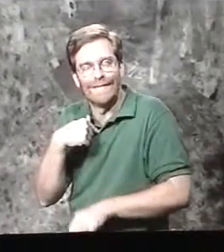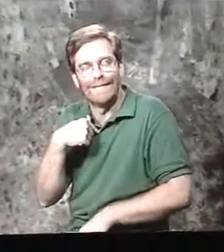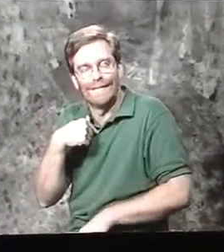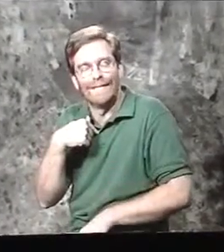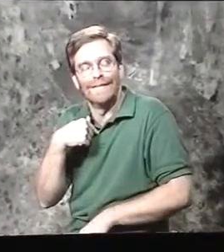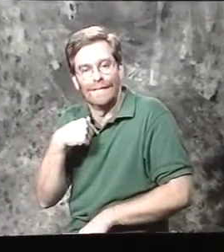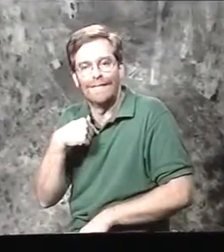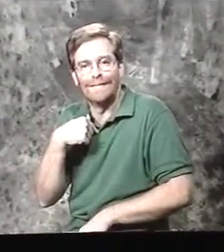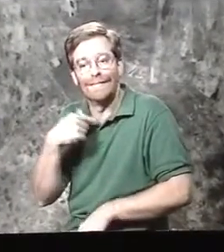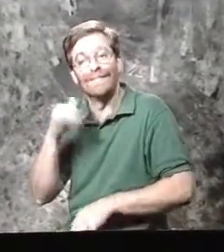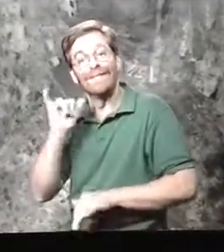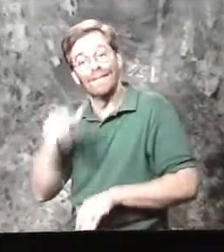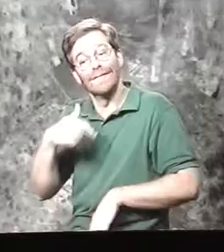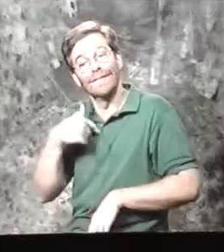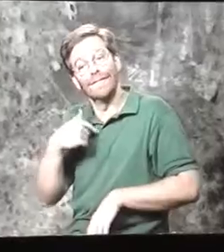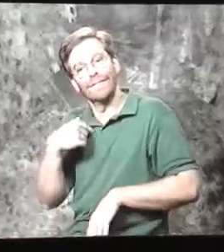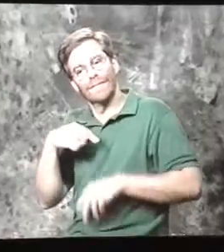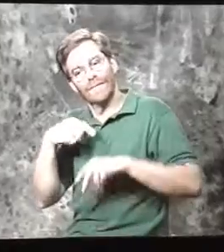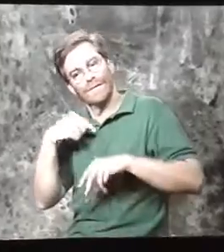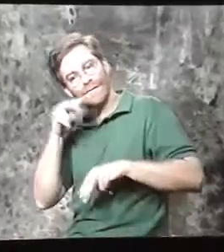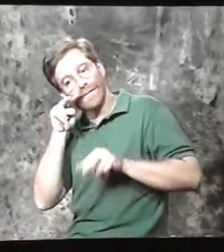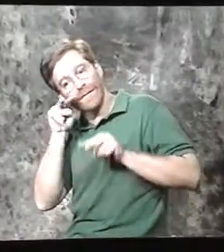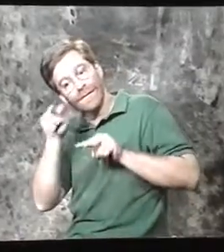remember that? I said, yeah, I remember.